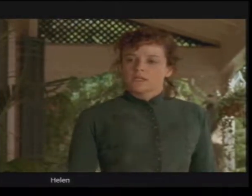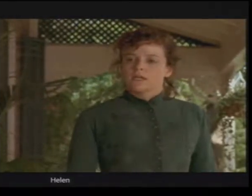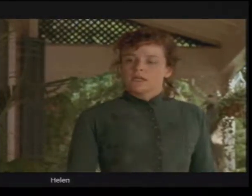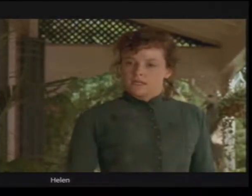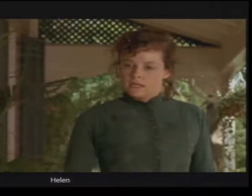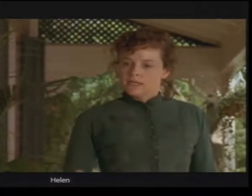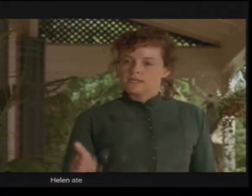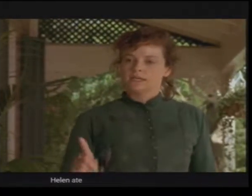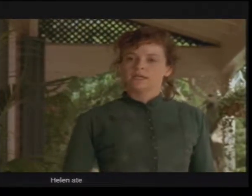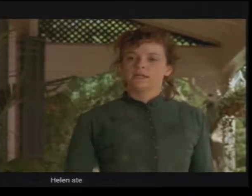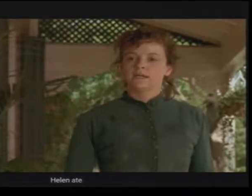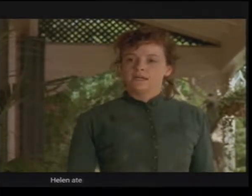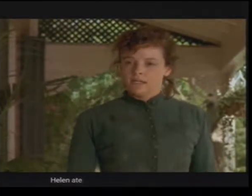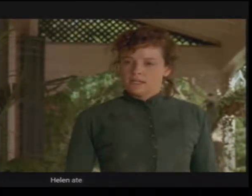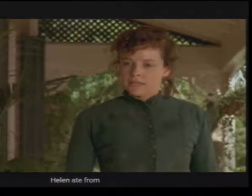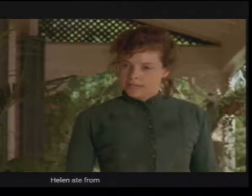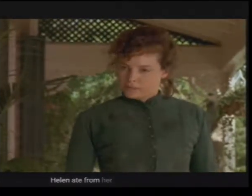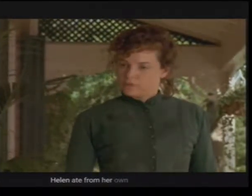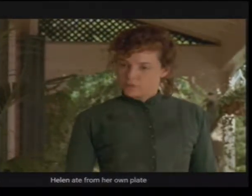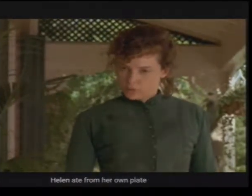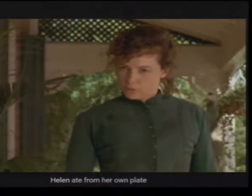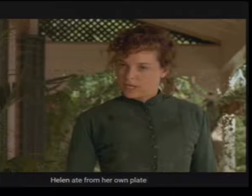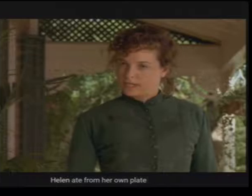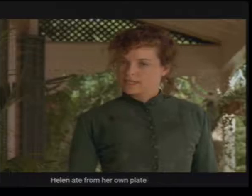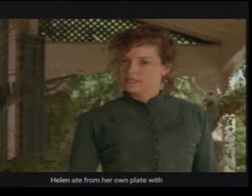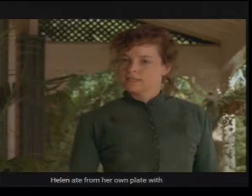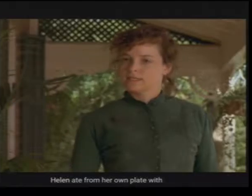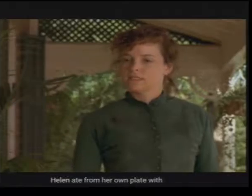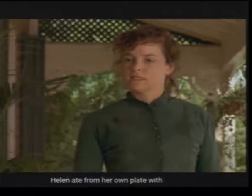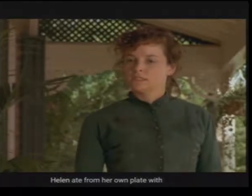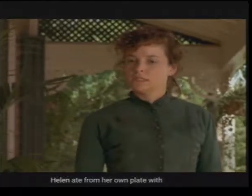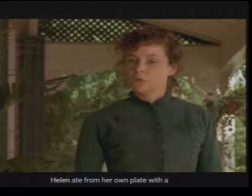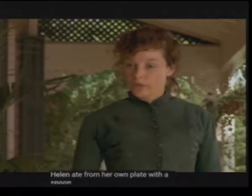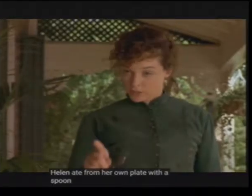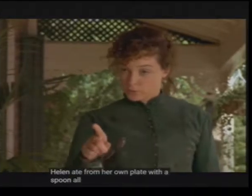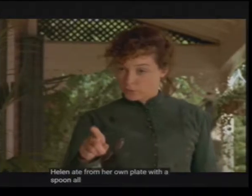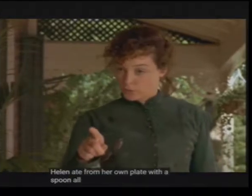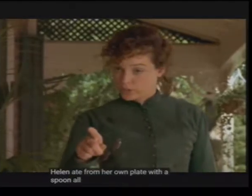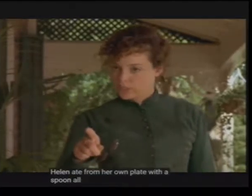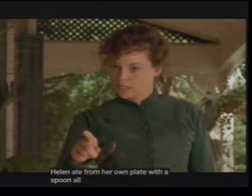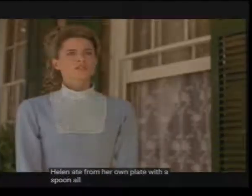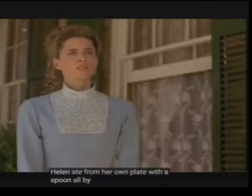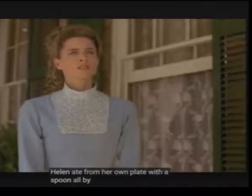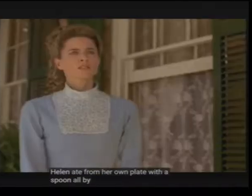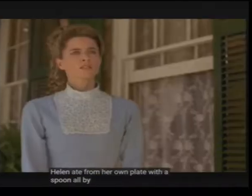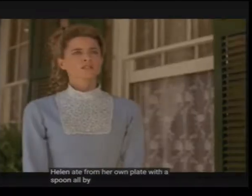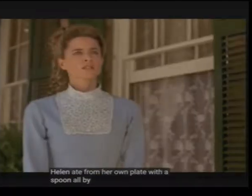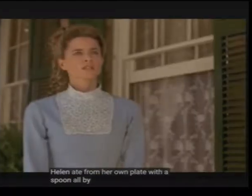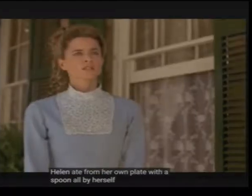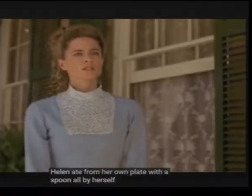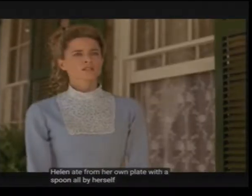Helen ate from her own plate with a spoon, all by